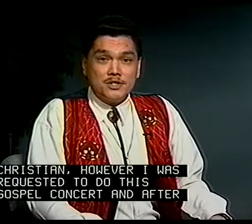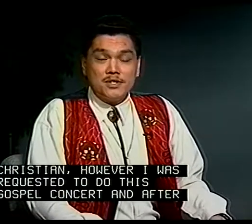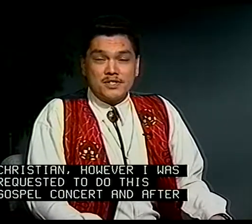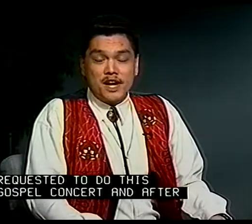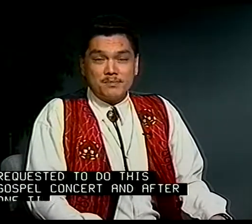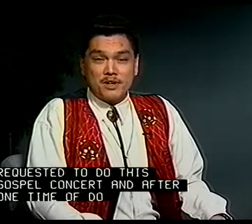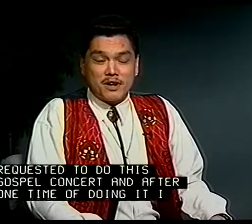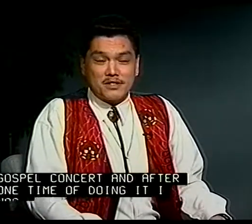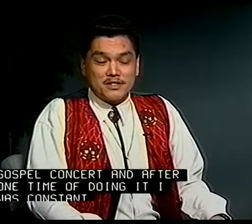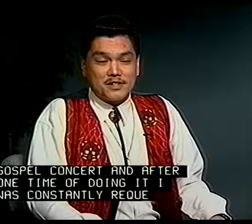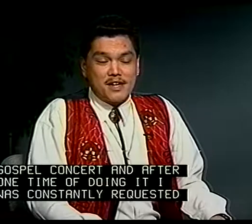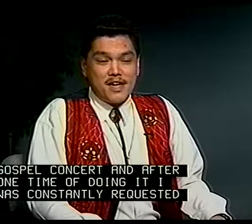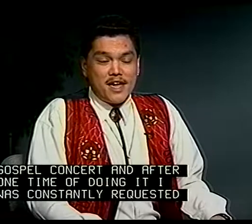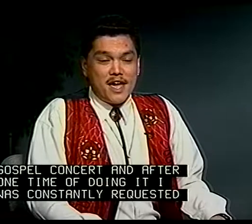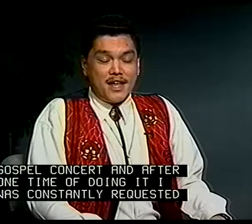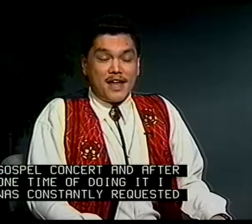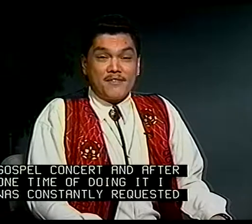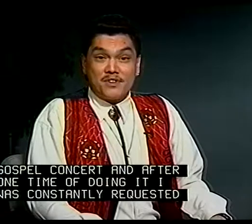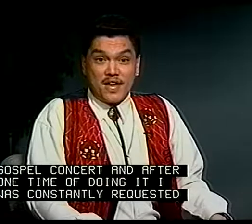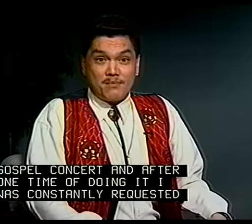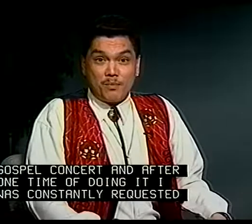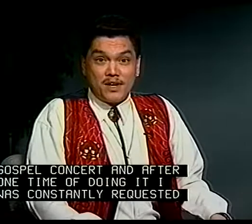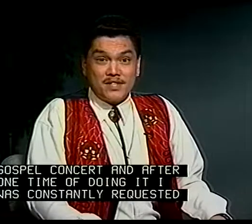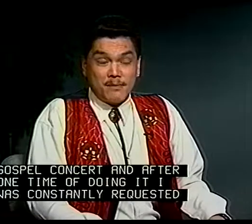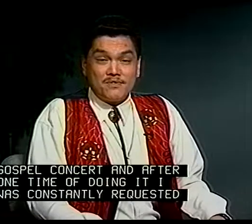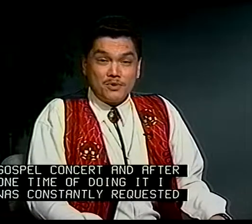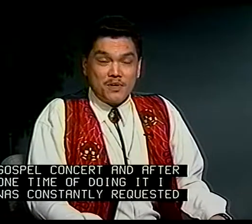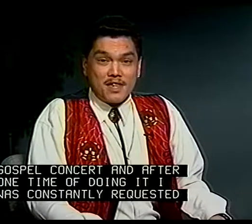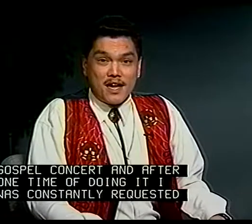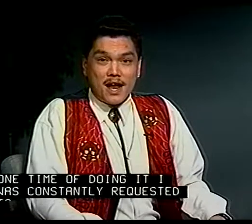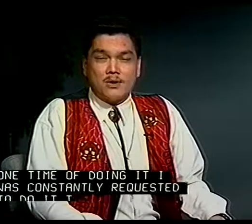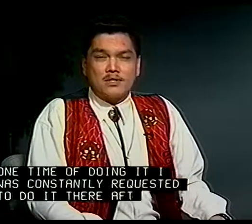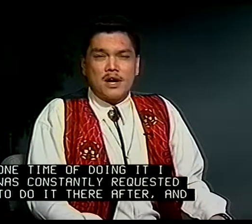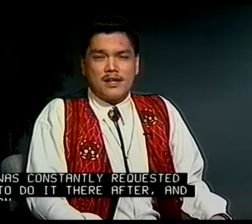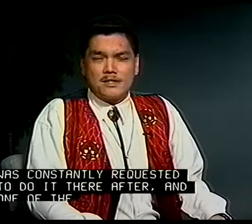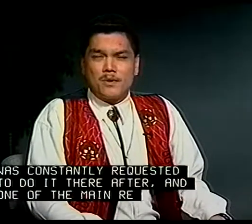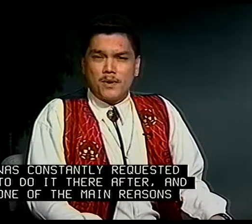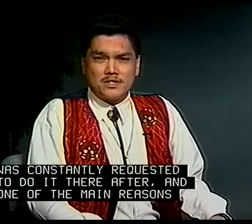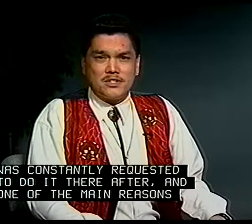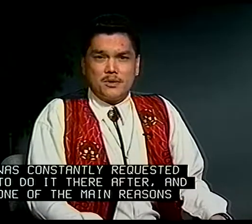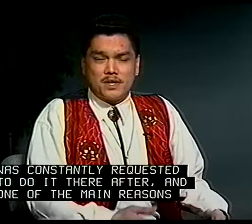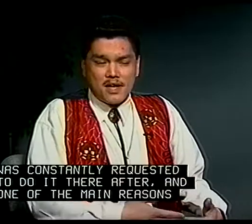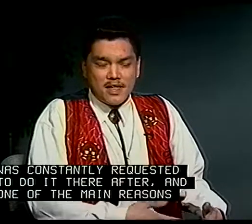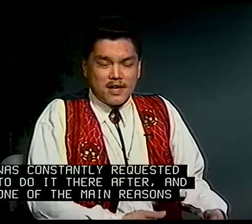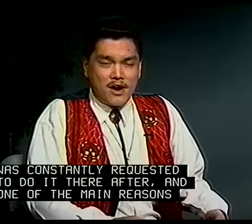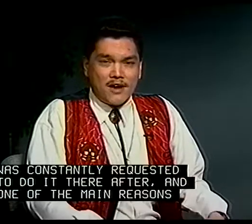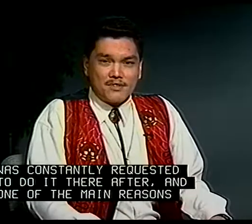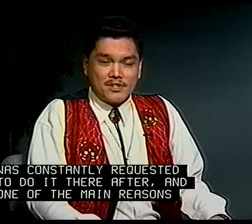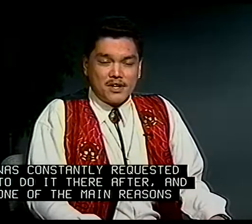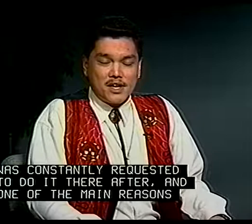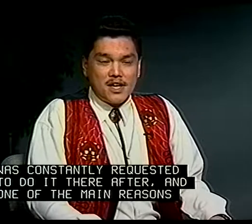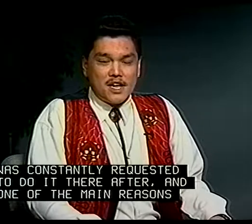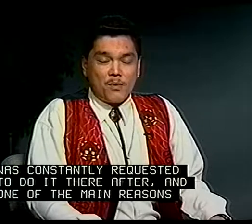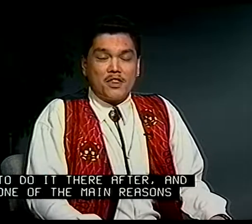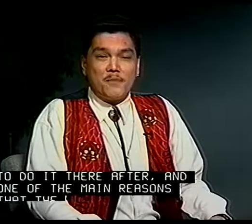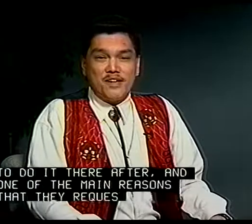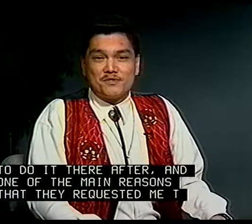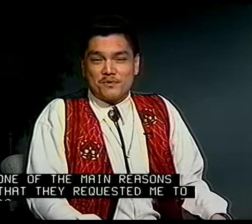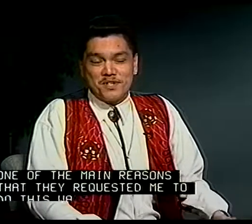this gospel concert. And after that one time of doing that, I was constantly requested to do it thereafter. And one of the main reasons